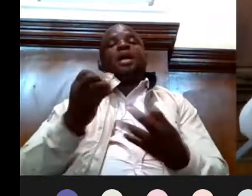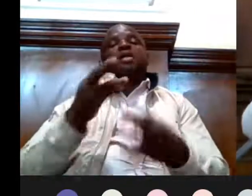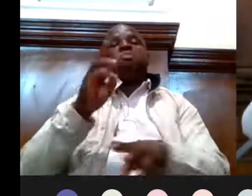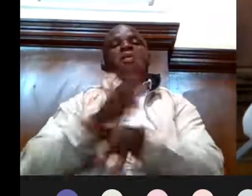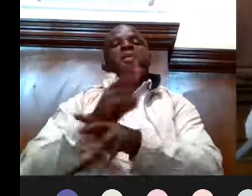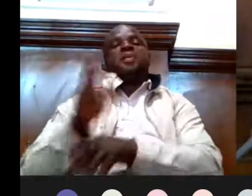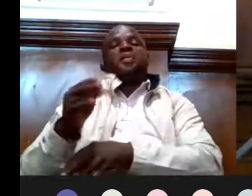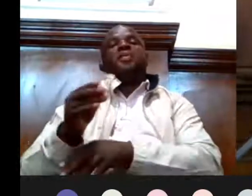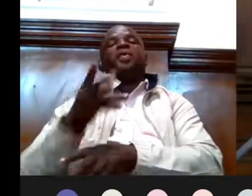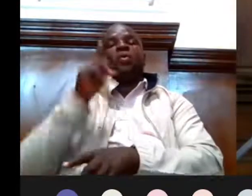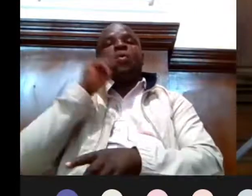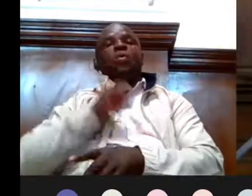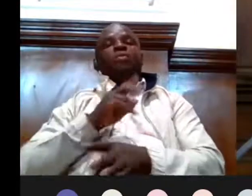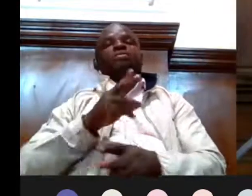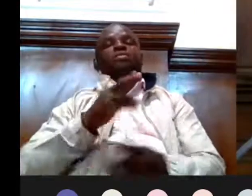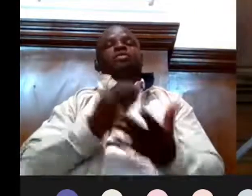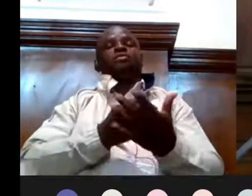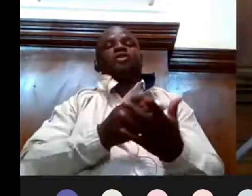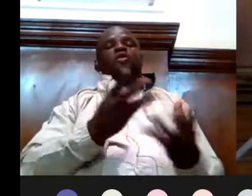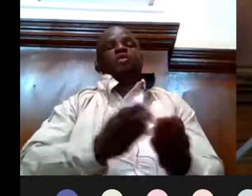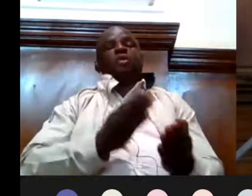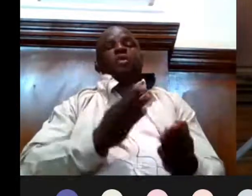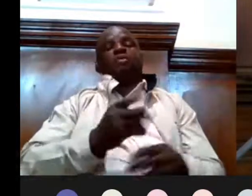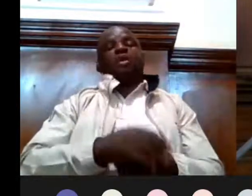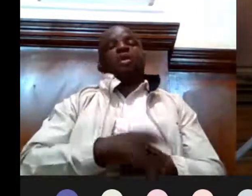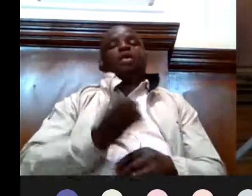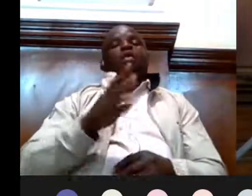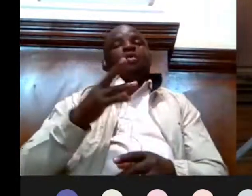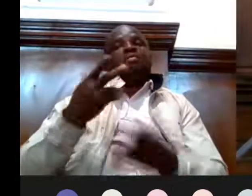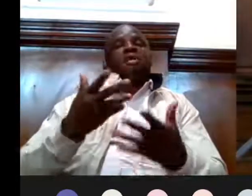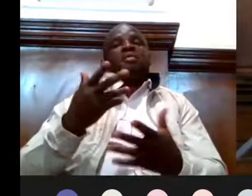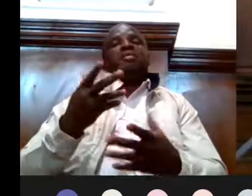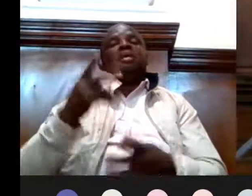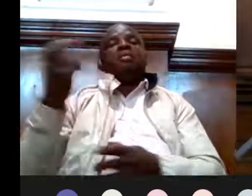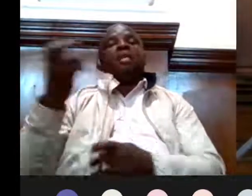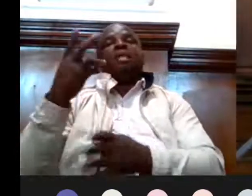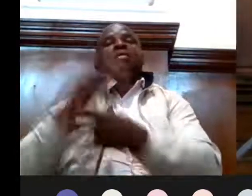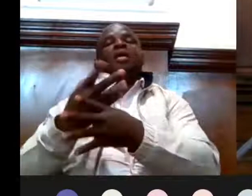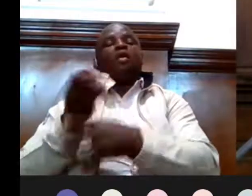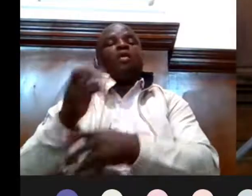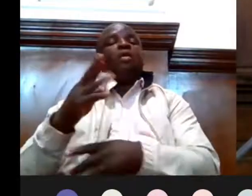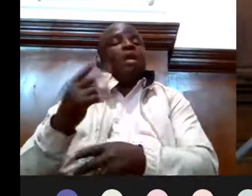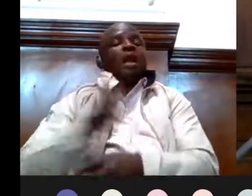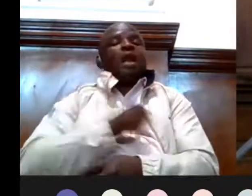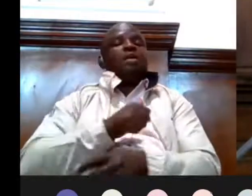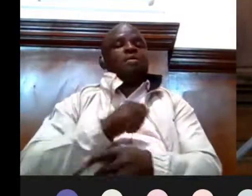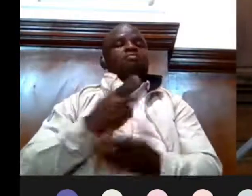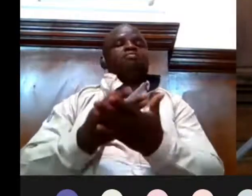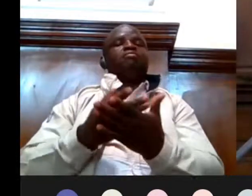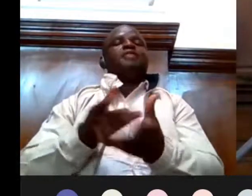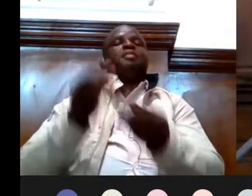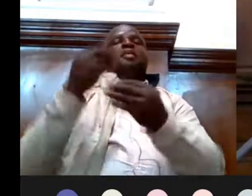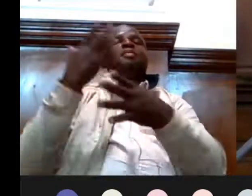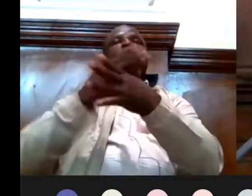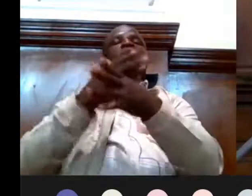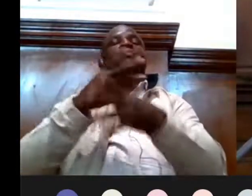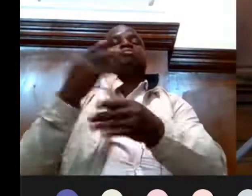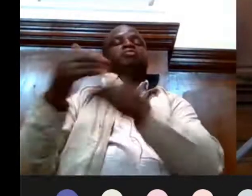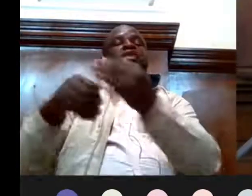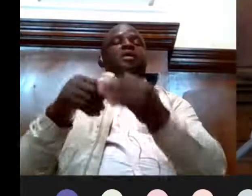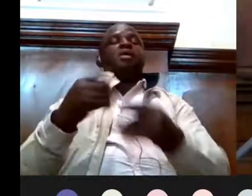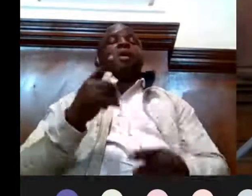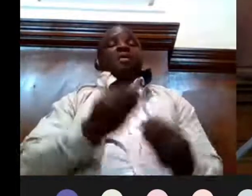out looking for work, or if she's lucky, working somewhere. Or perhaps the mother of the children is still at